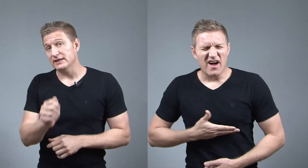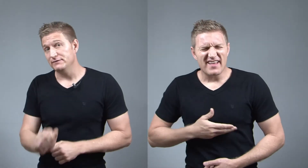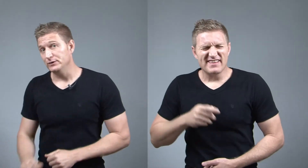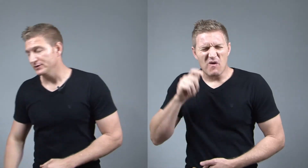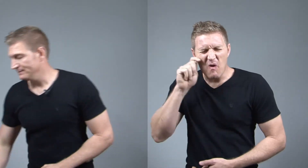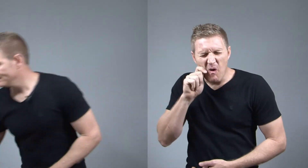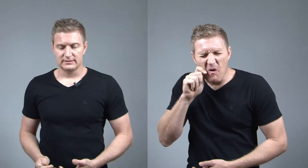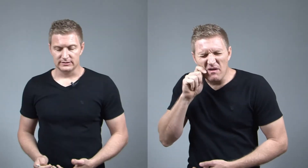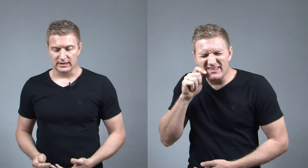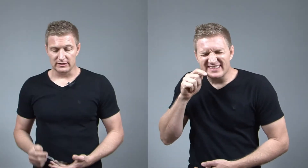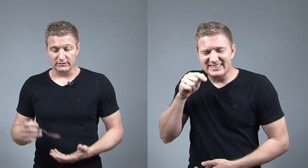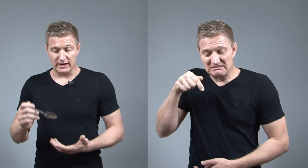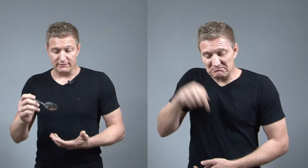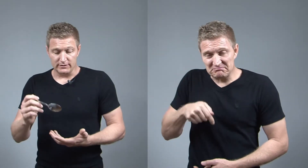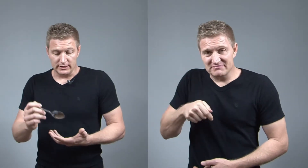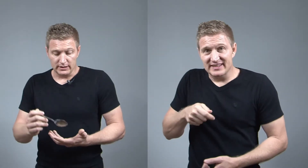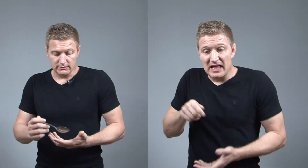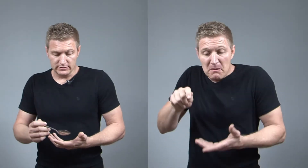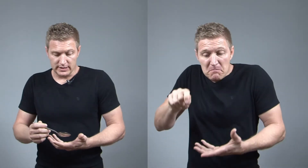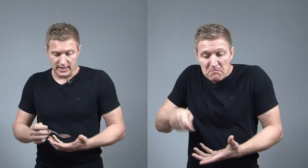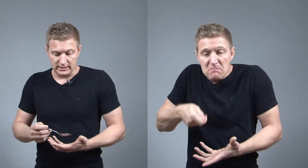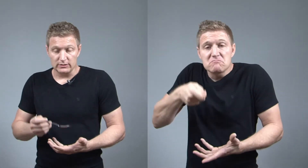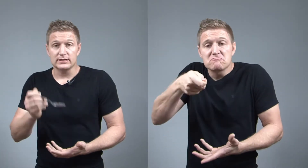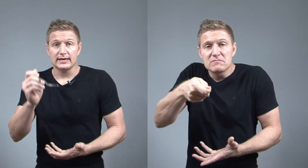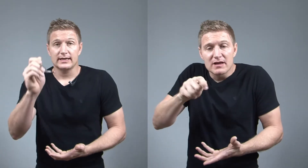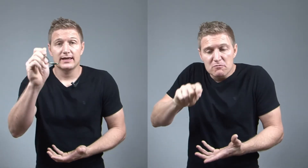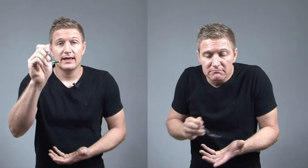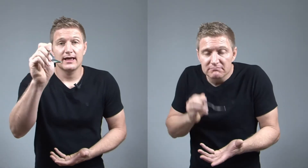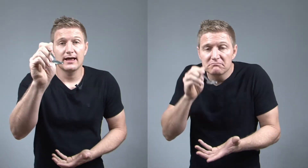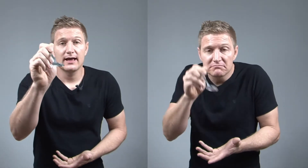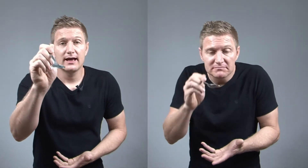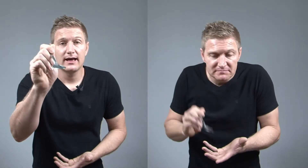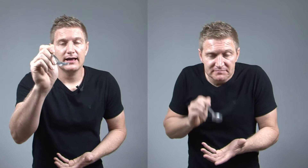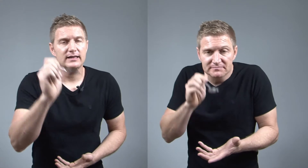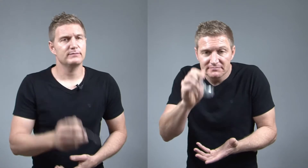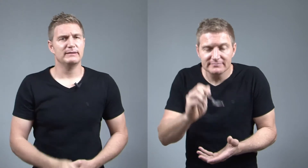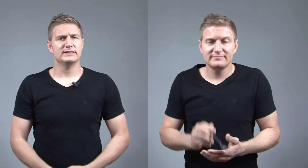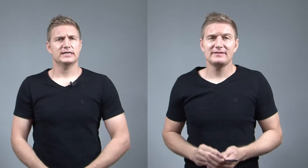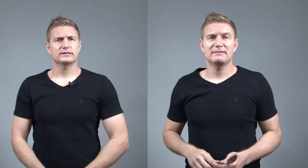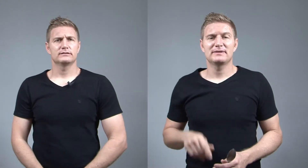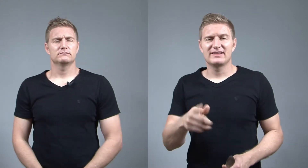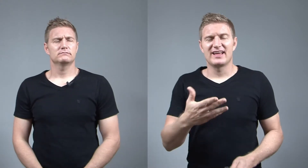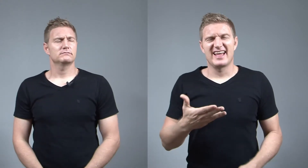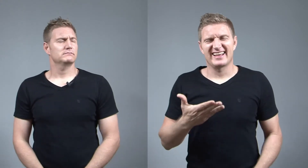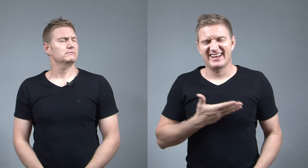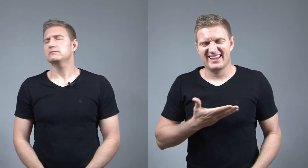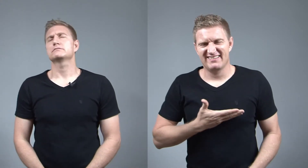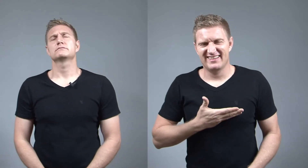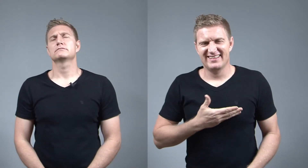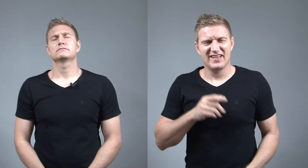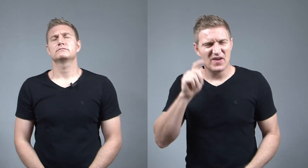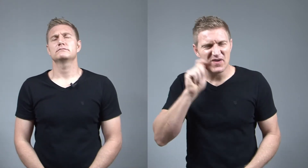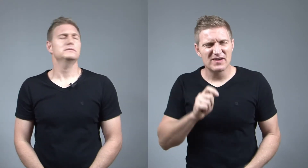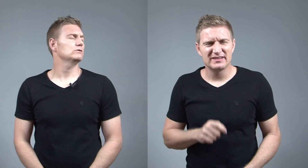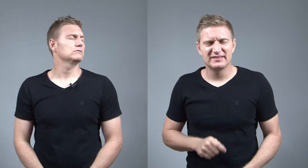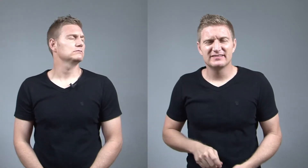food. So now the grandfather goes like, and the baby says, no,